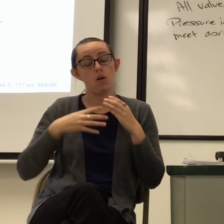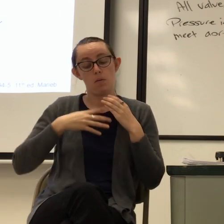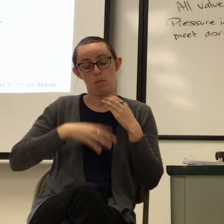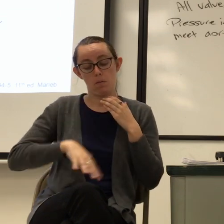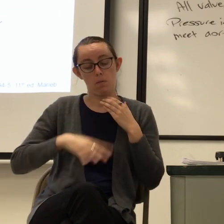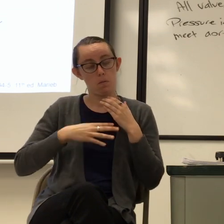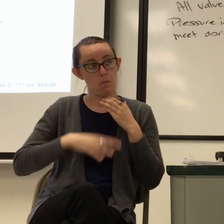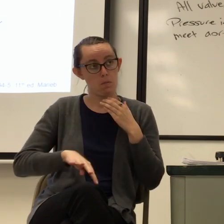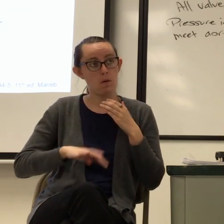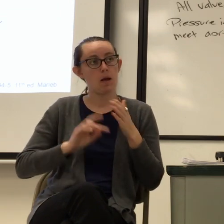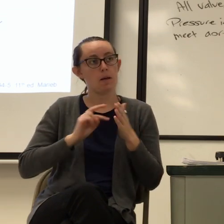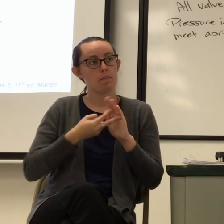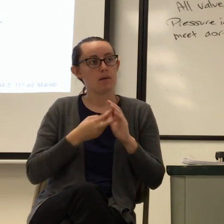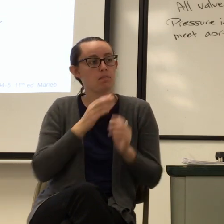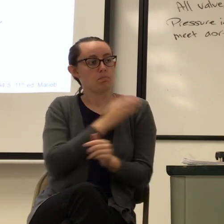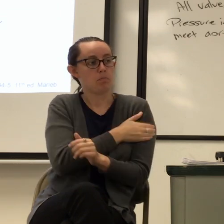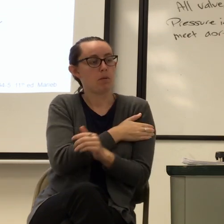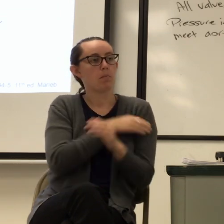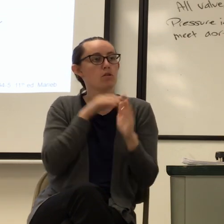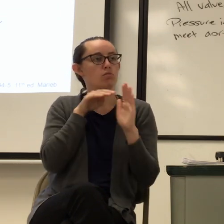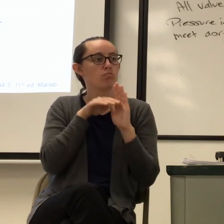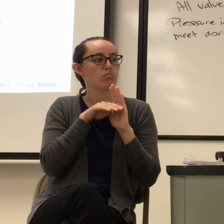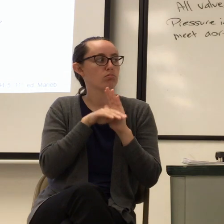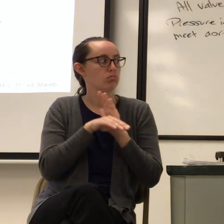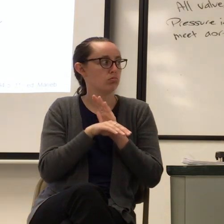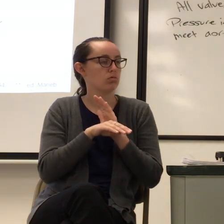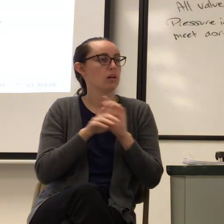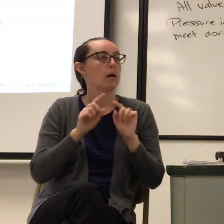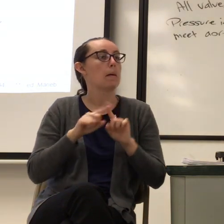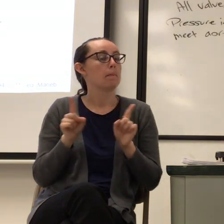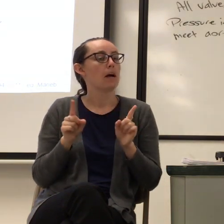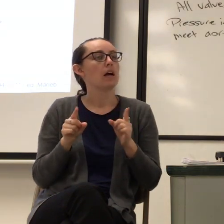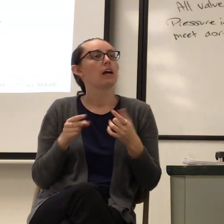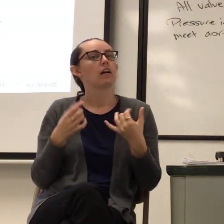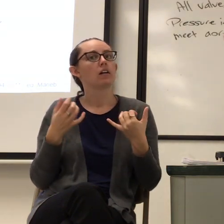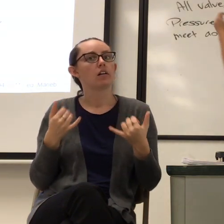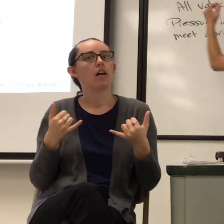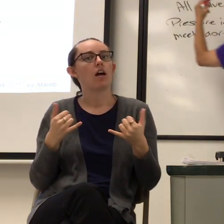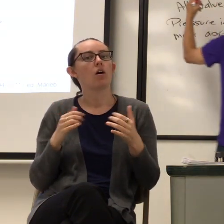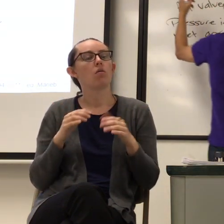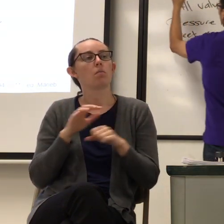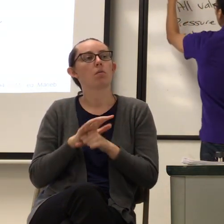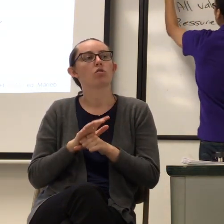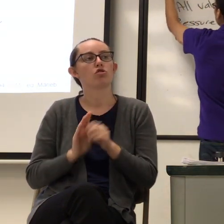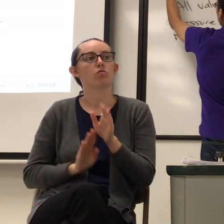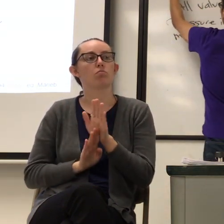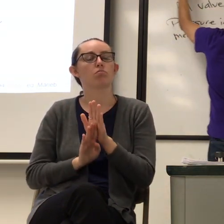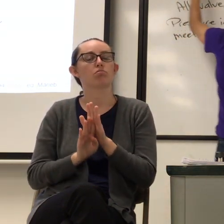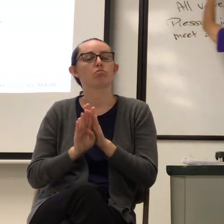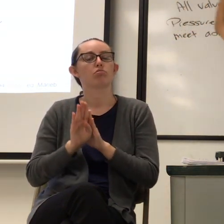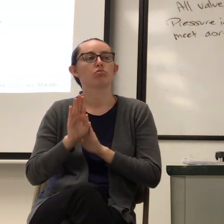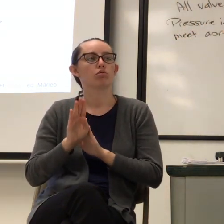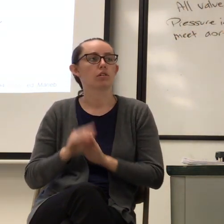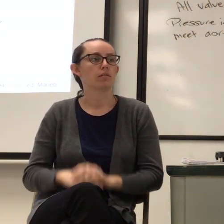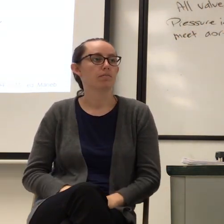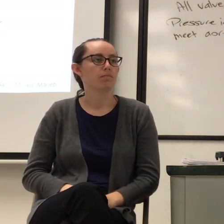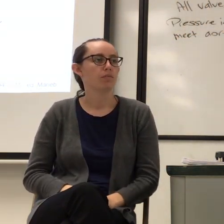time, pressure is going to rise. So I'm going to use, I said I'd use red, right? So I'll go red for this